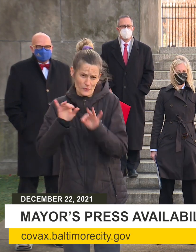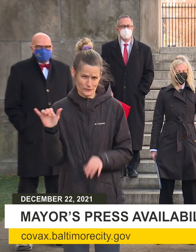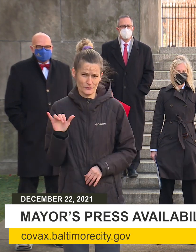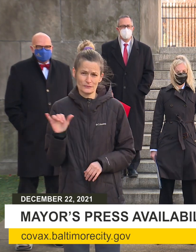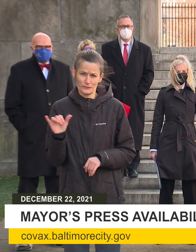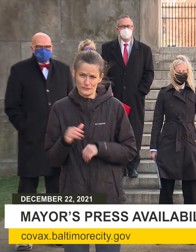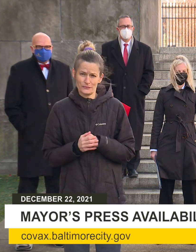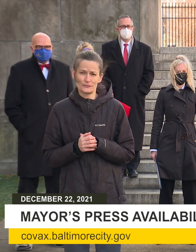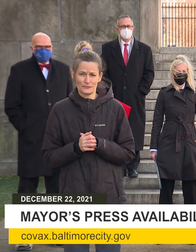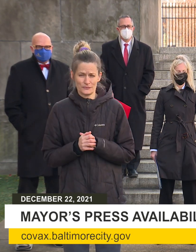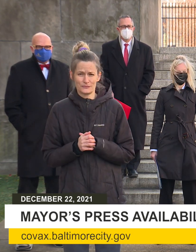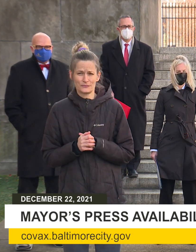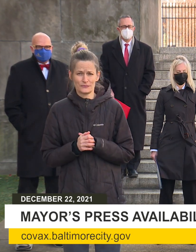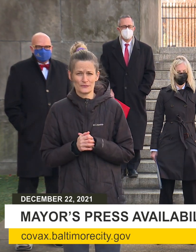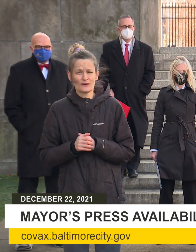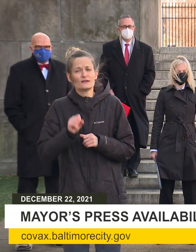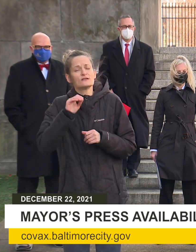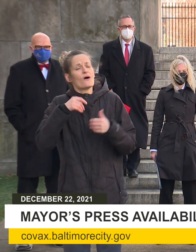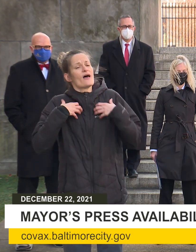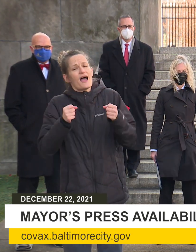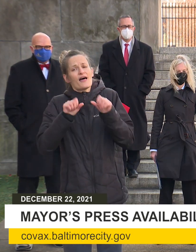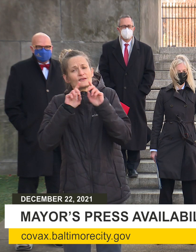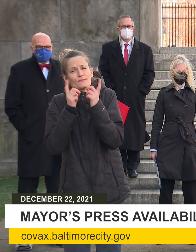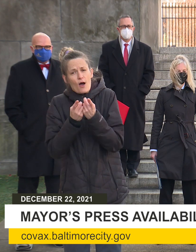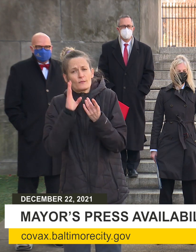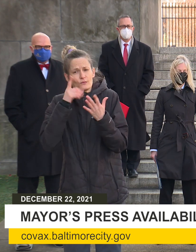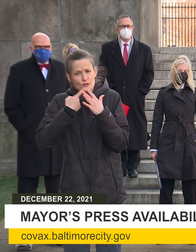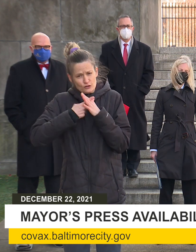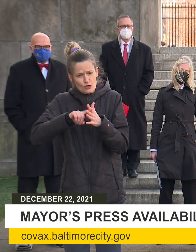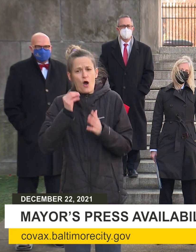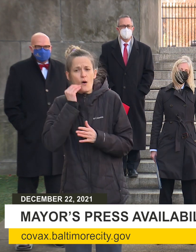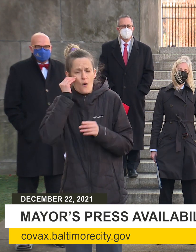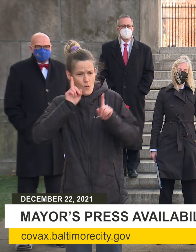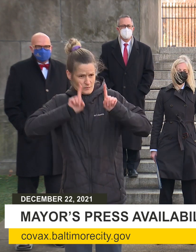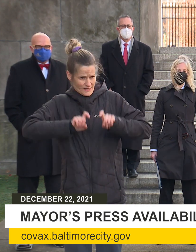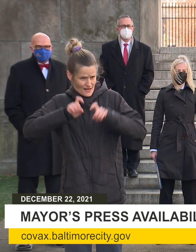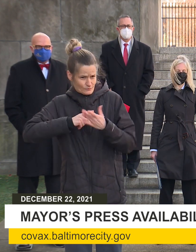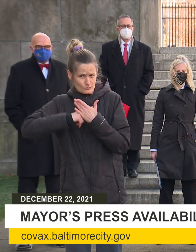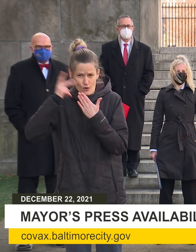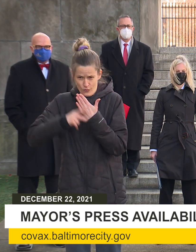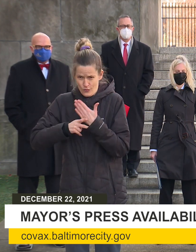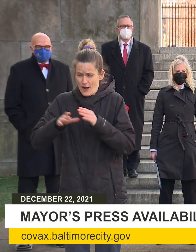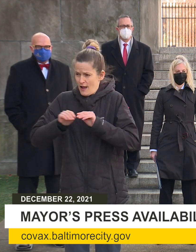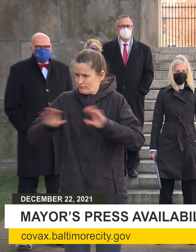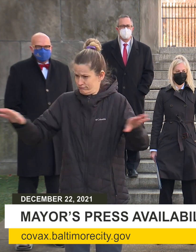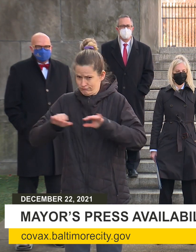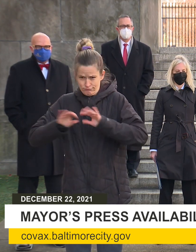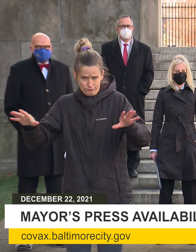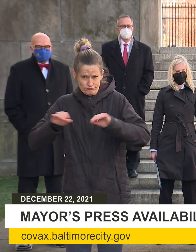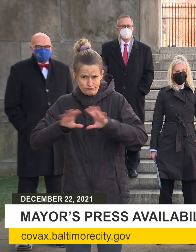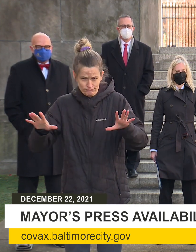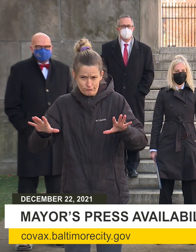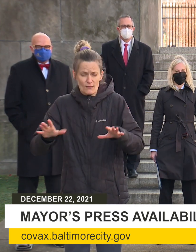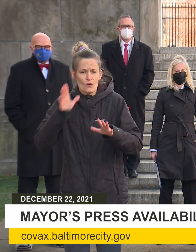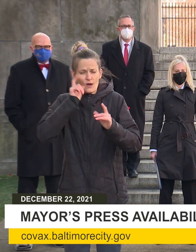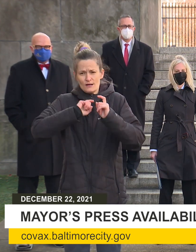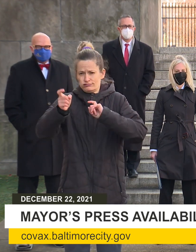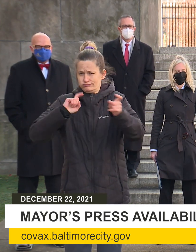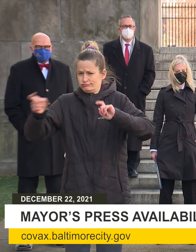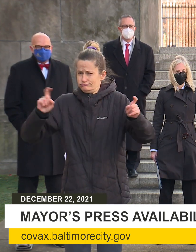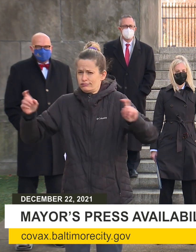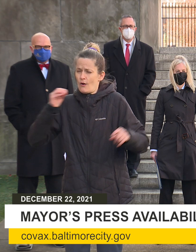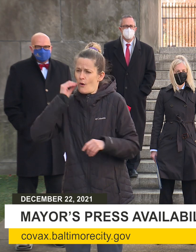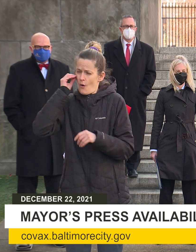at-home testing program. We are distributing test kits via several mechanisms with a focus on equity throughout the city. We are